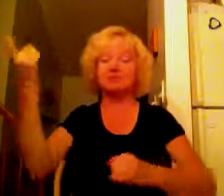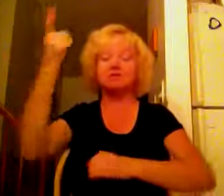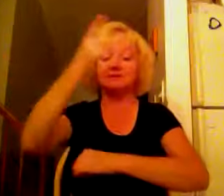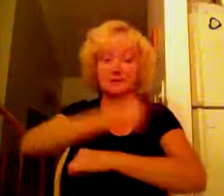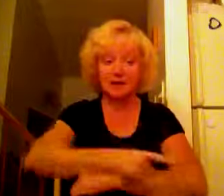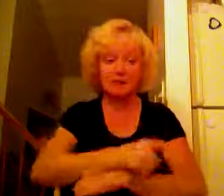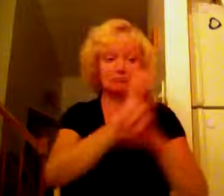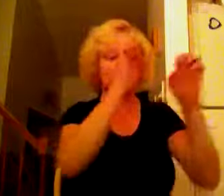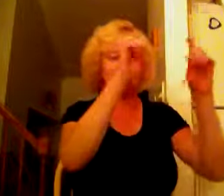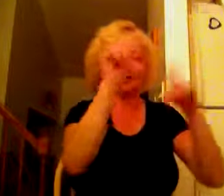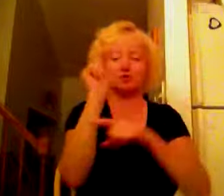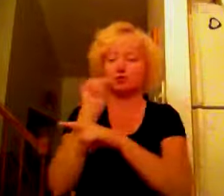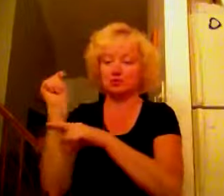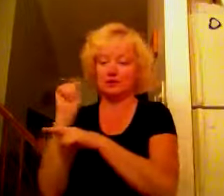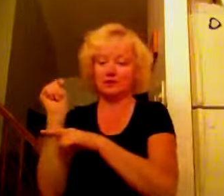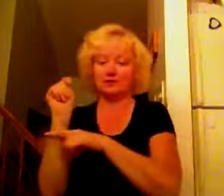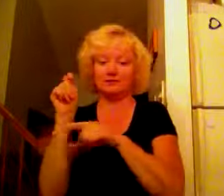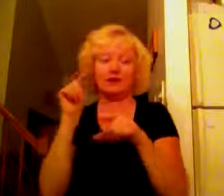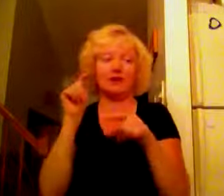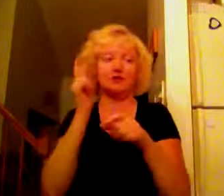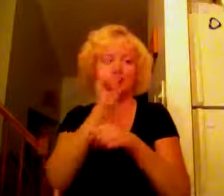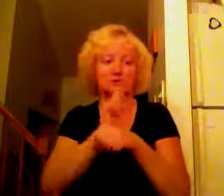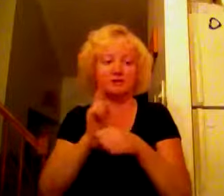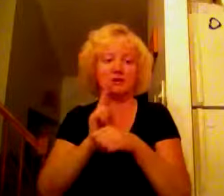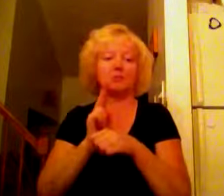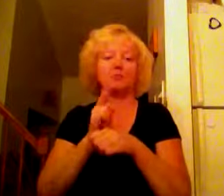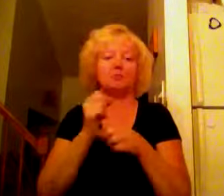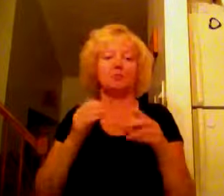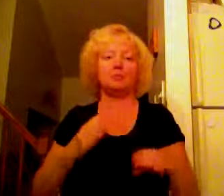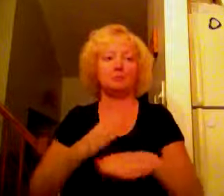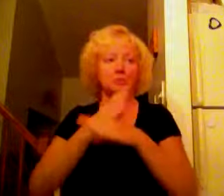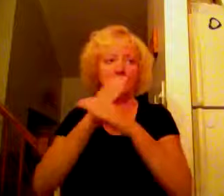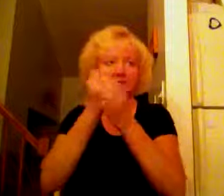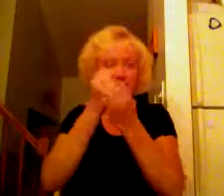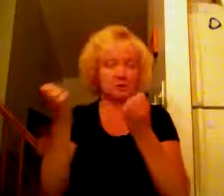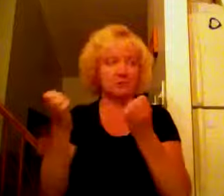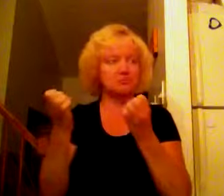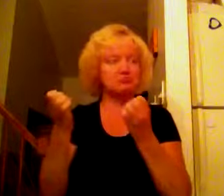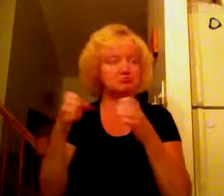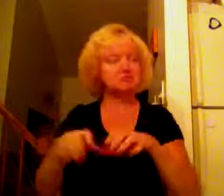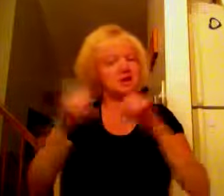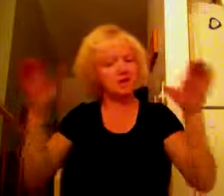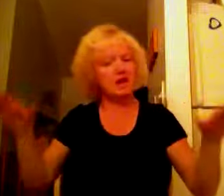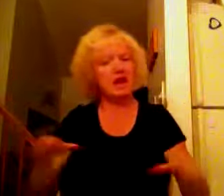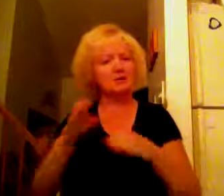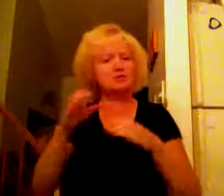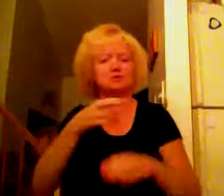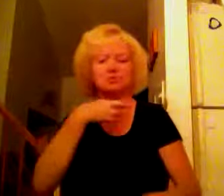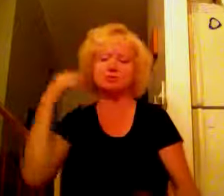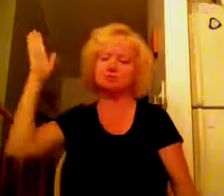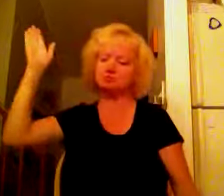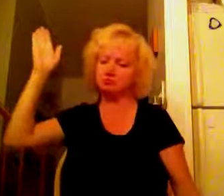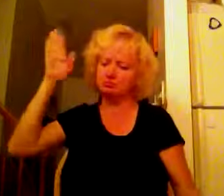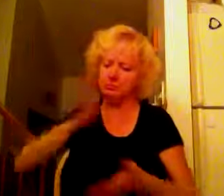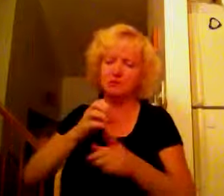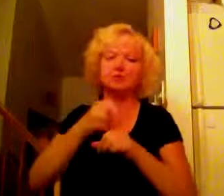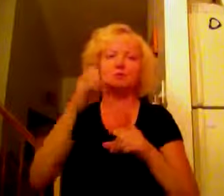by using protective equipment, workers are taking action to reduce their risk of exposure to infectious diseases. The most important thing about